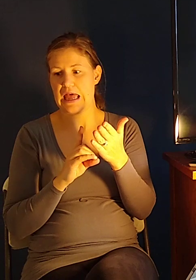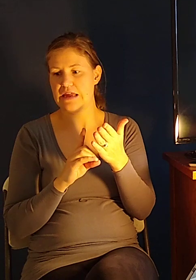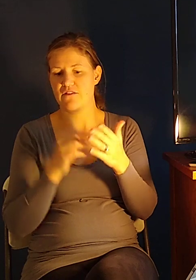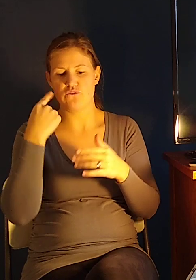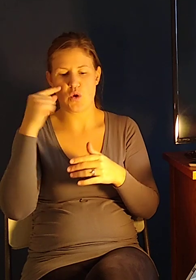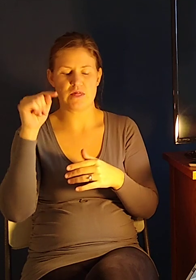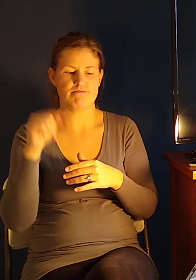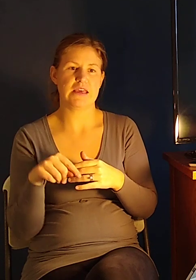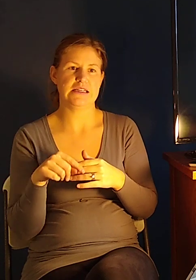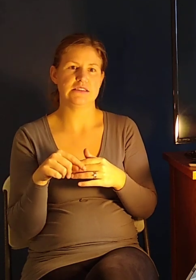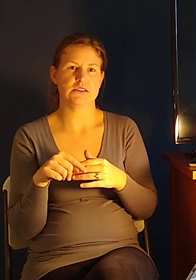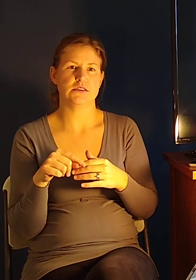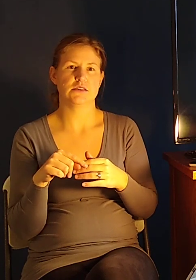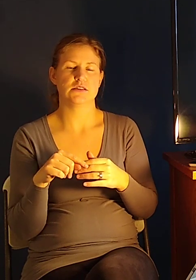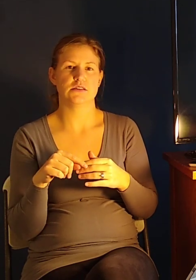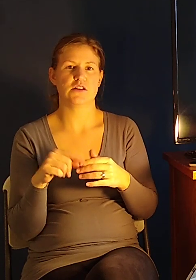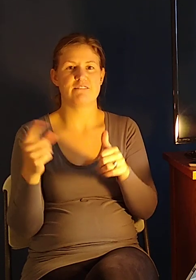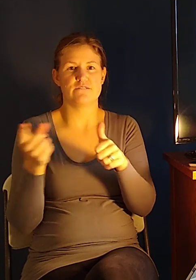this first project.